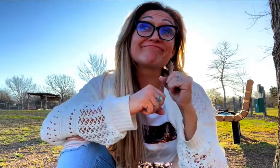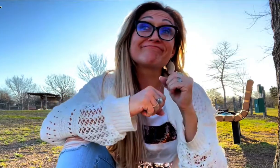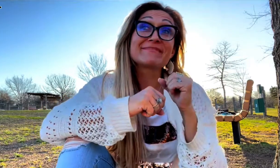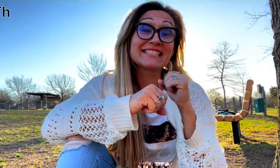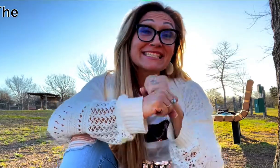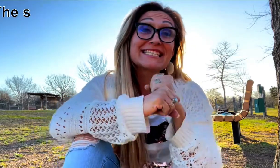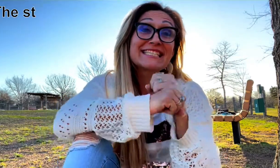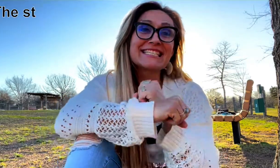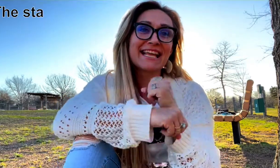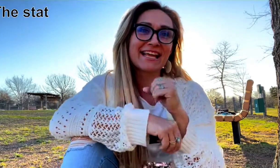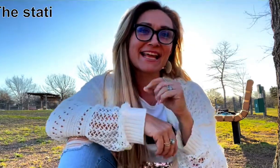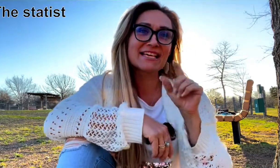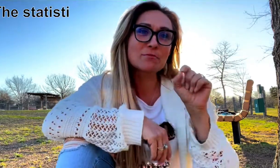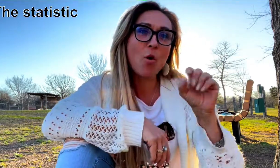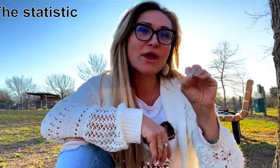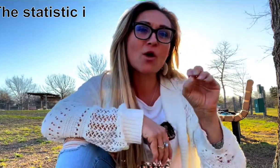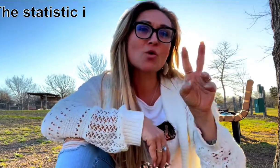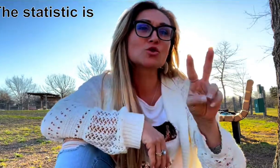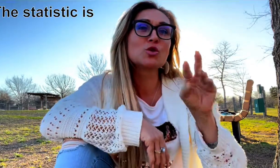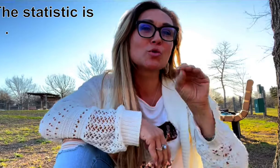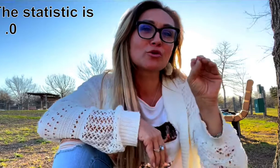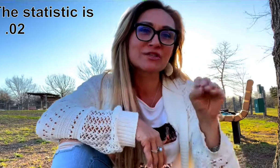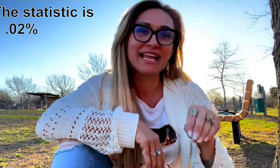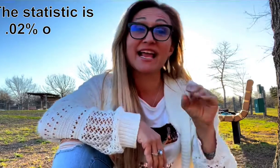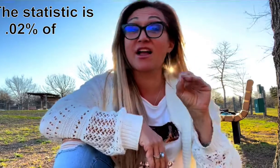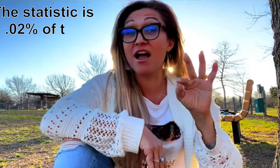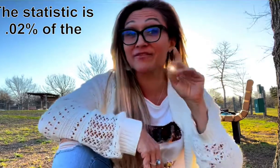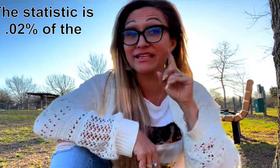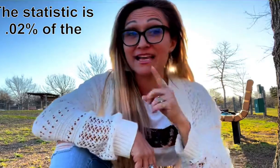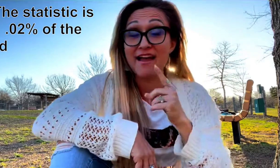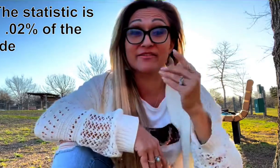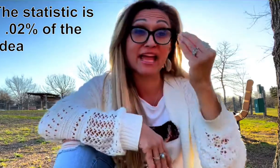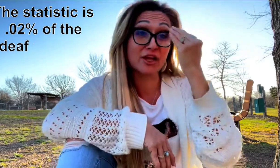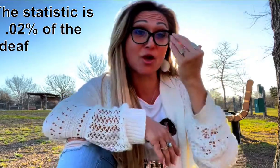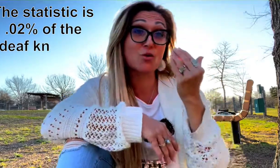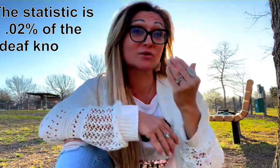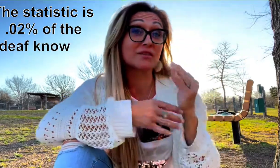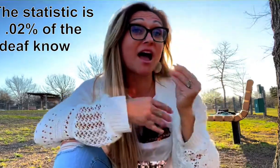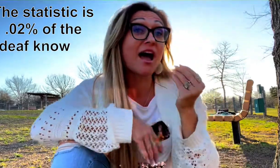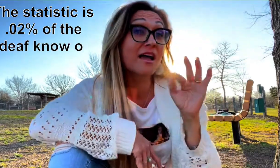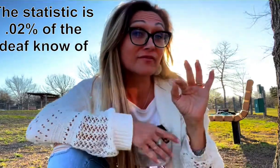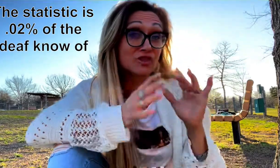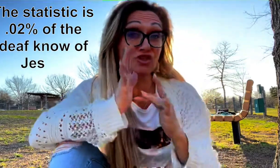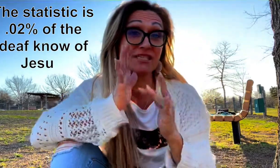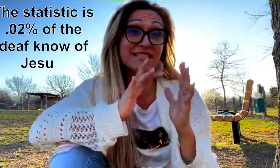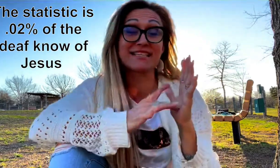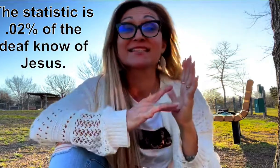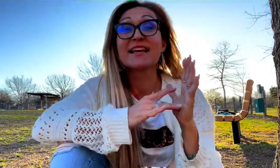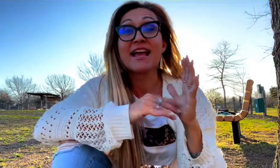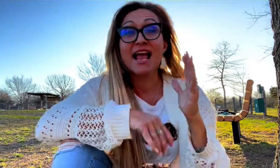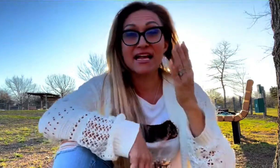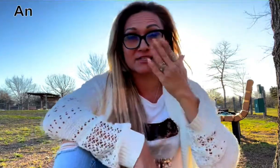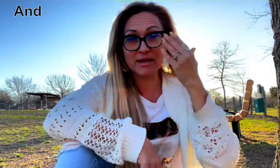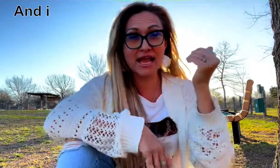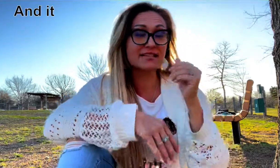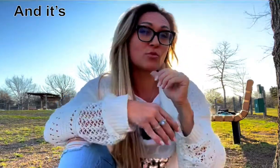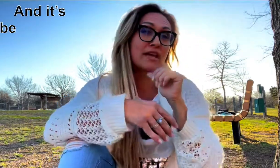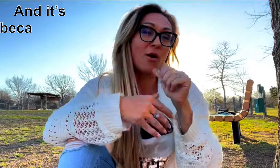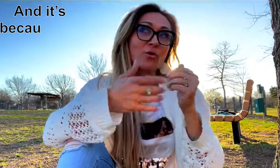The statistic is 0.02% of the deaf that knows of Jesus. And it's because we don't